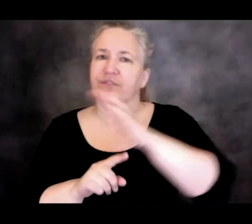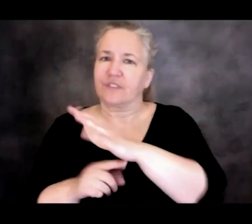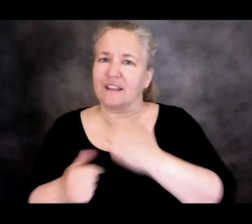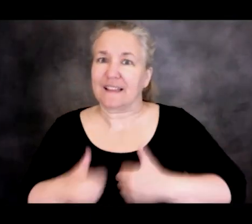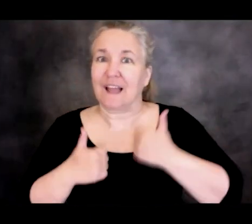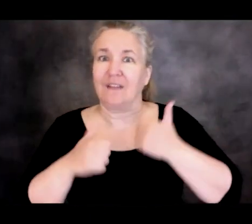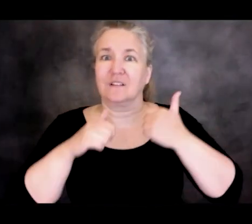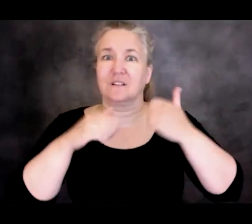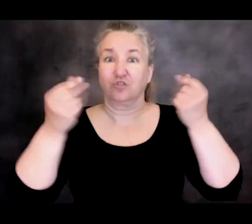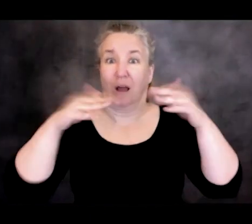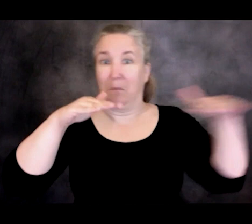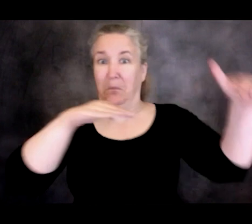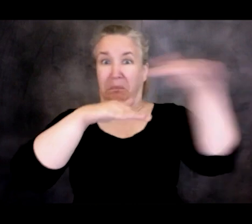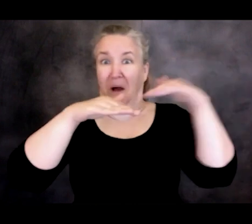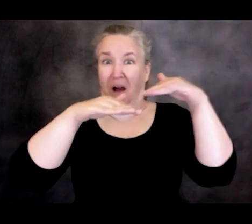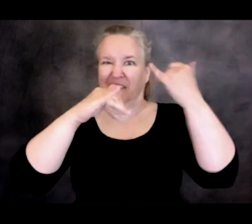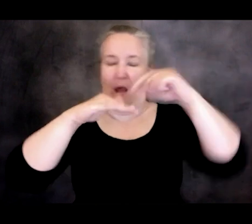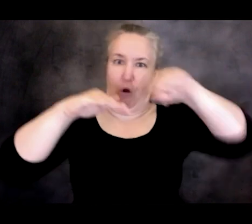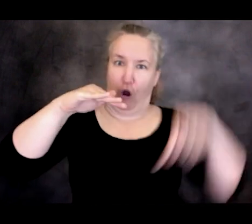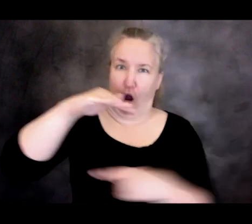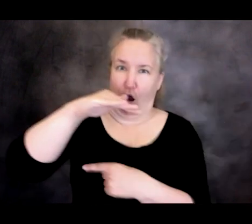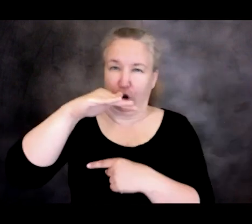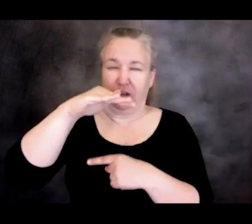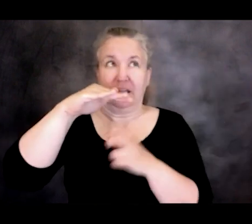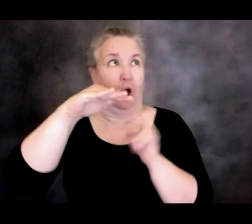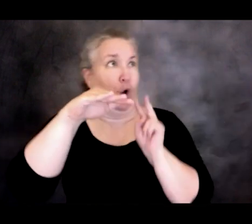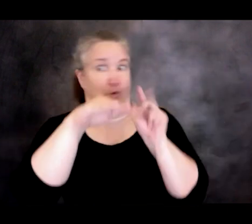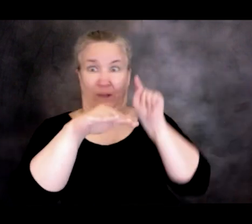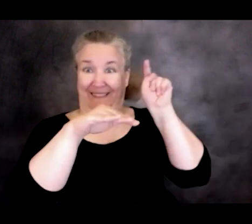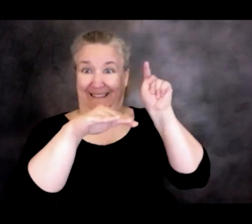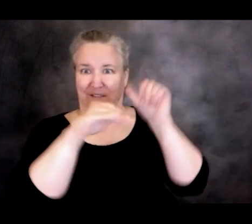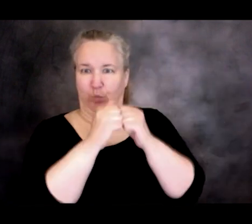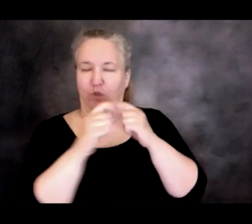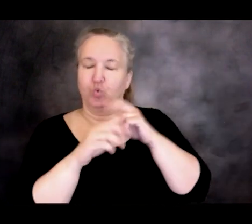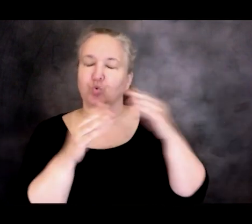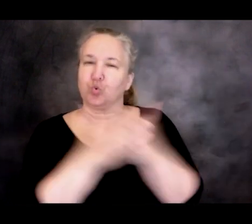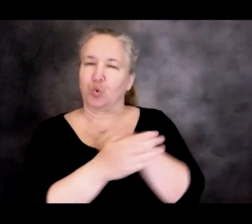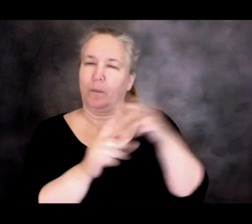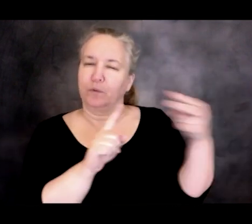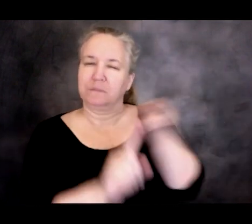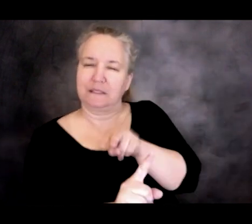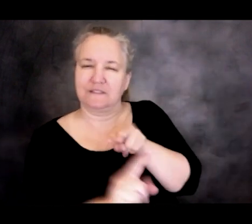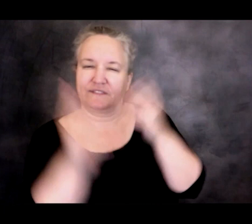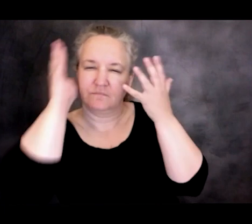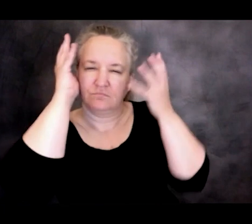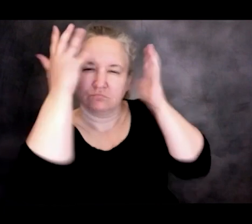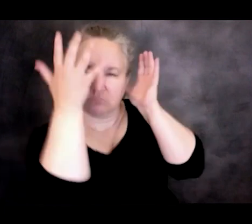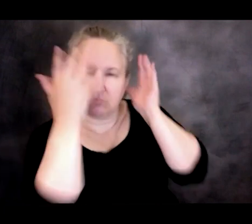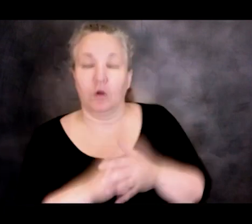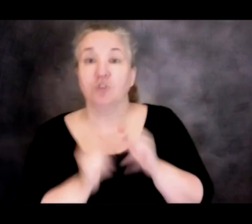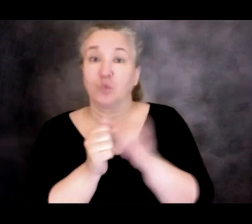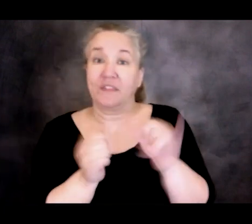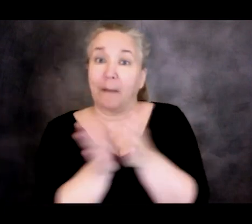ground, and to see it with new eyes. So there's much more to talk about this book,